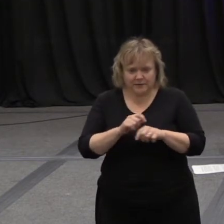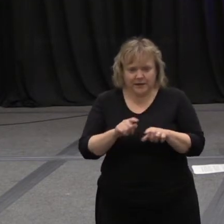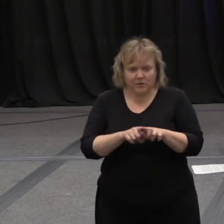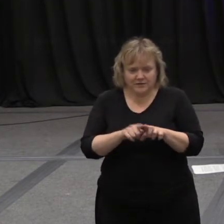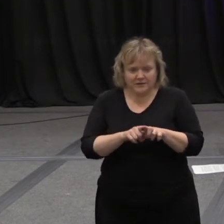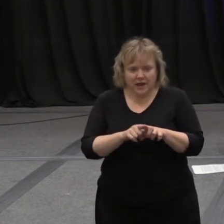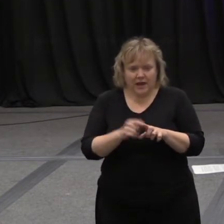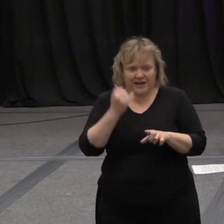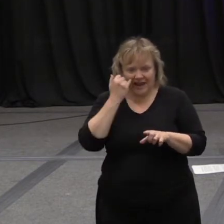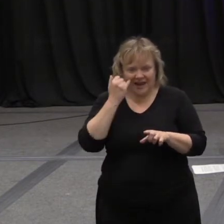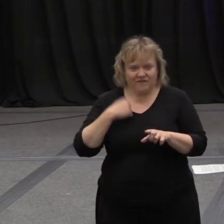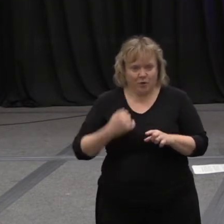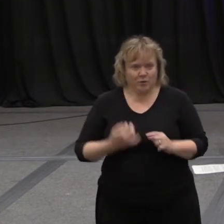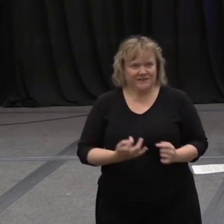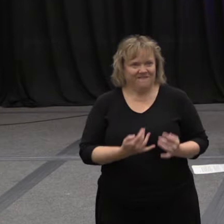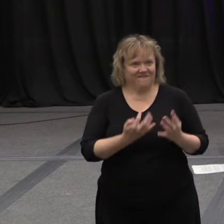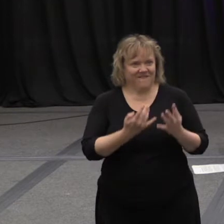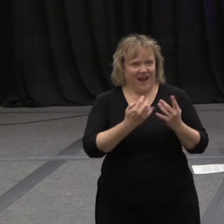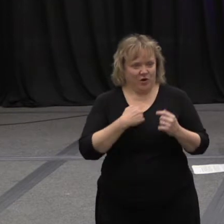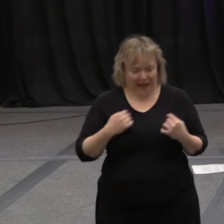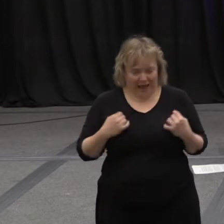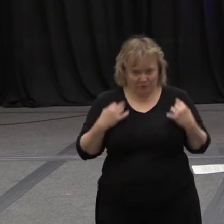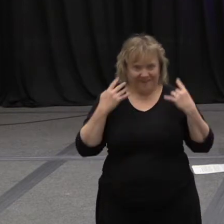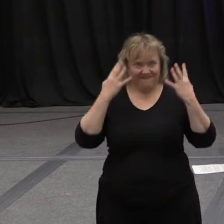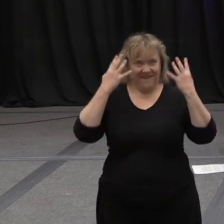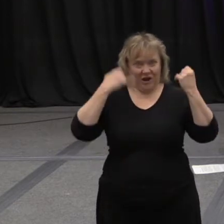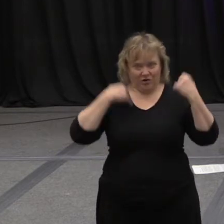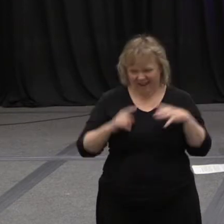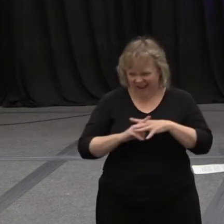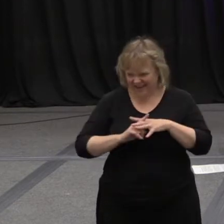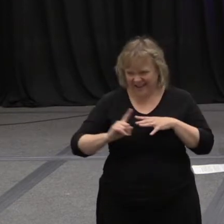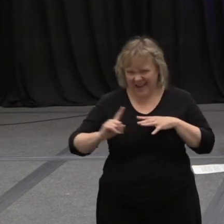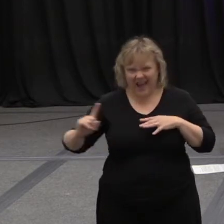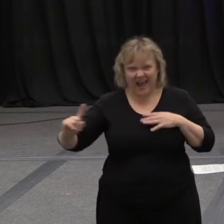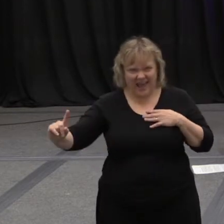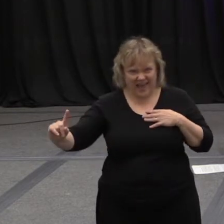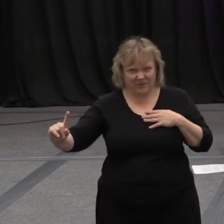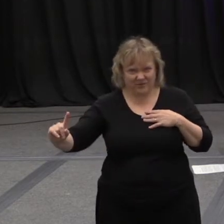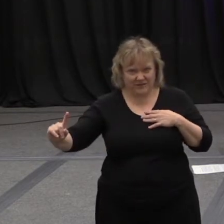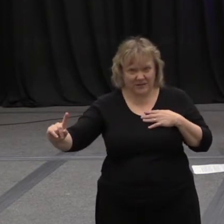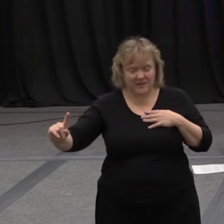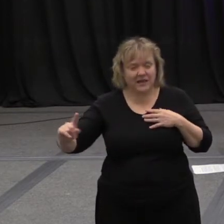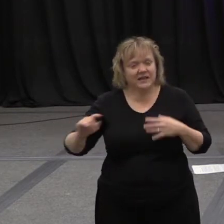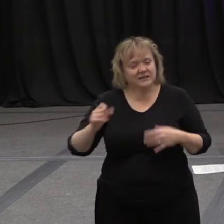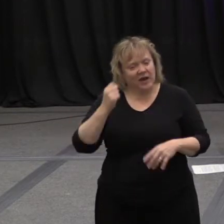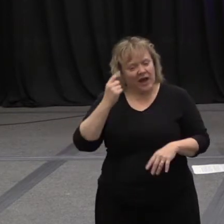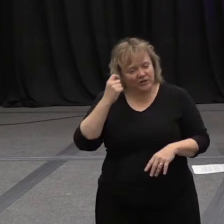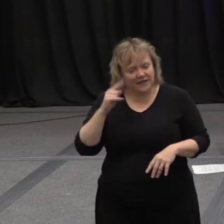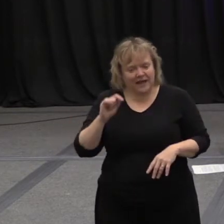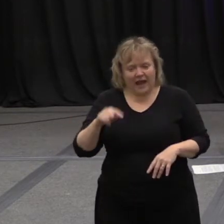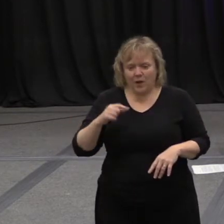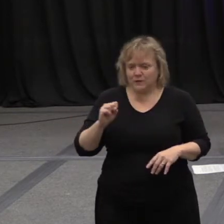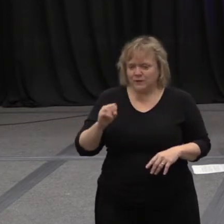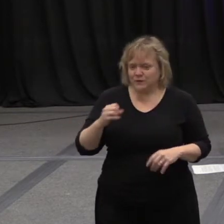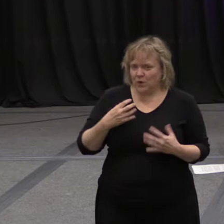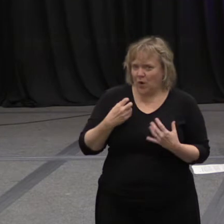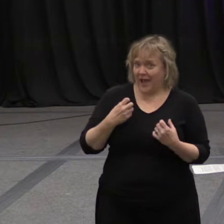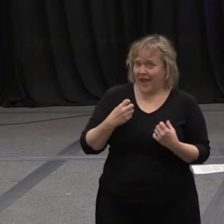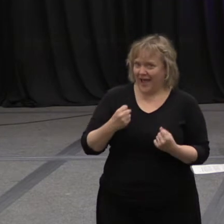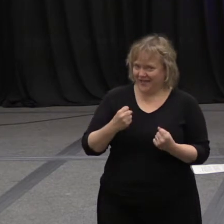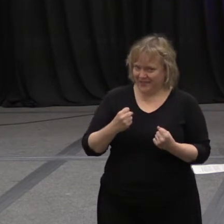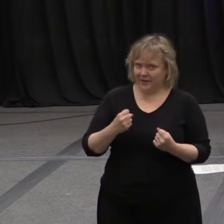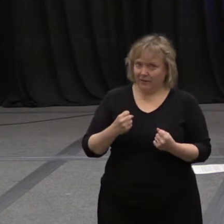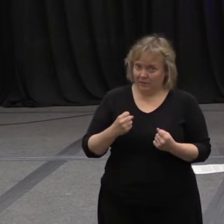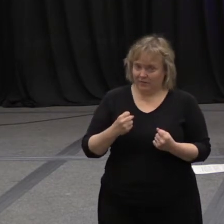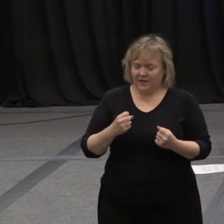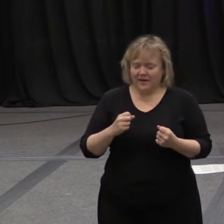hair on fire going, get me out of here. And because I was so healthy at the time, I quickly embarked on a